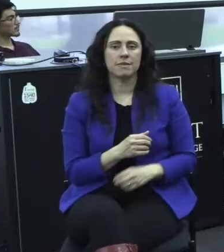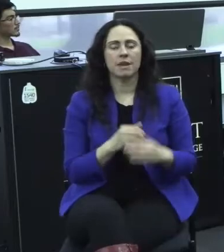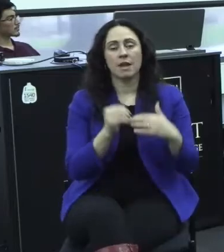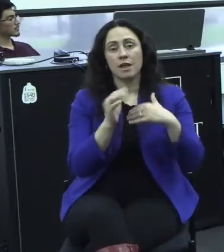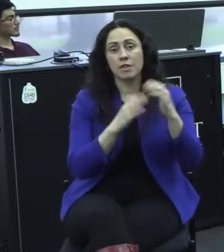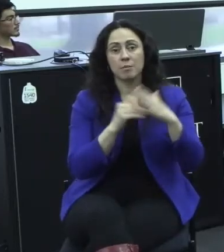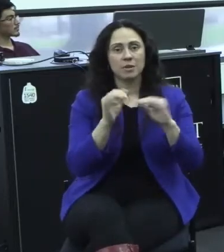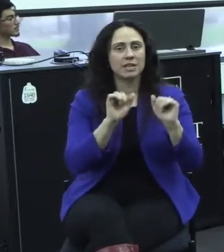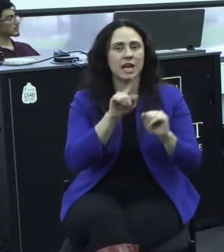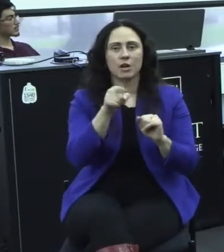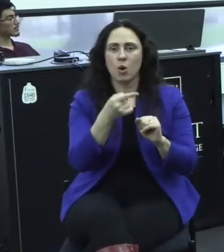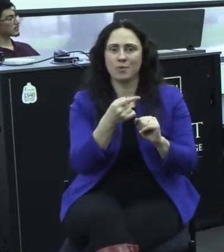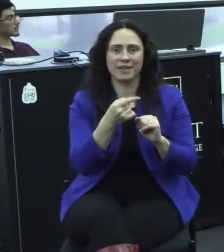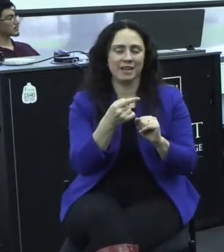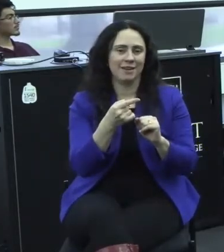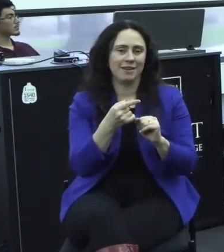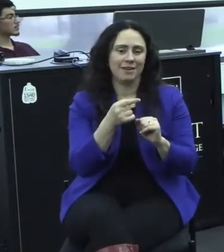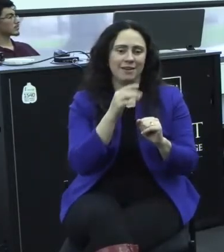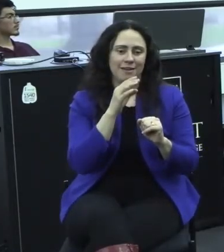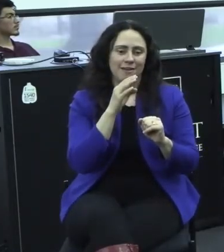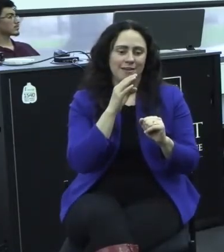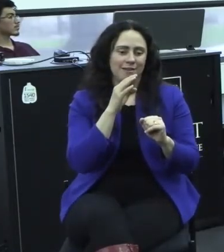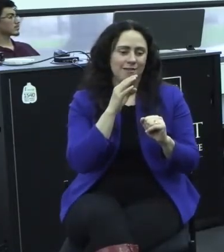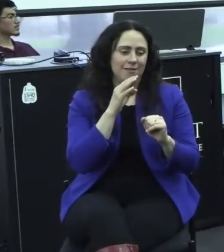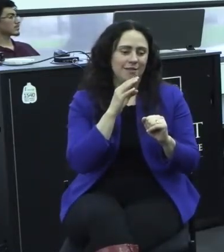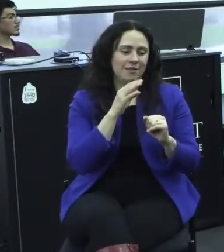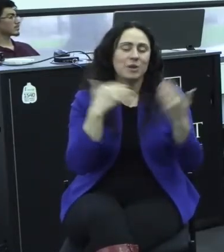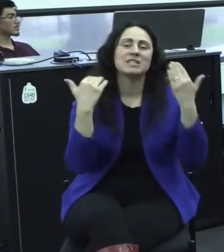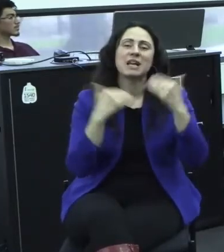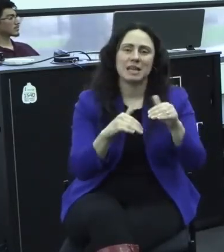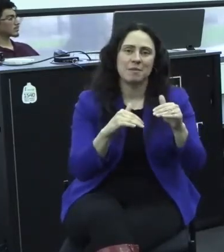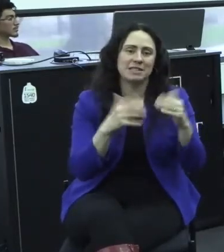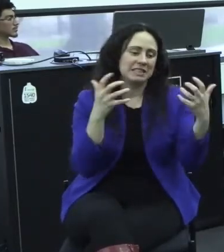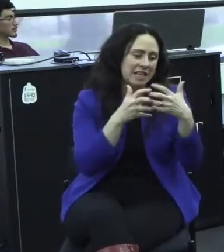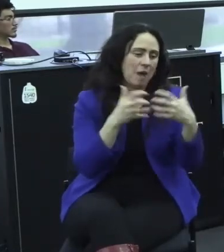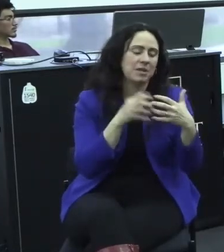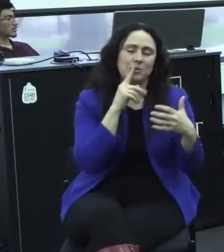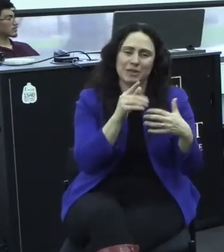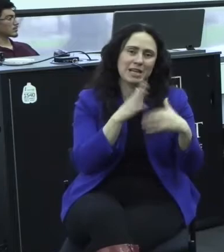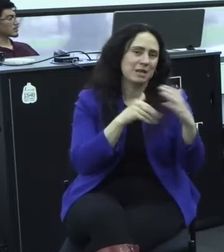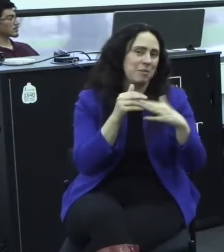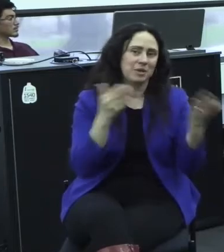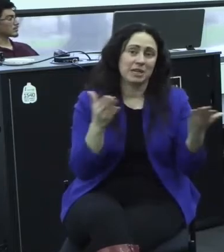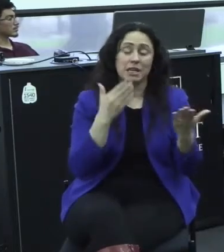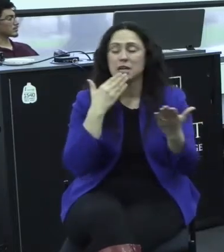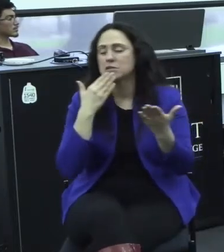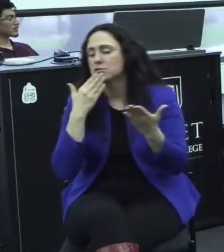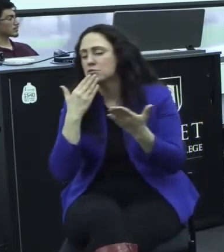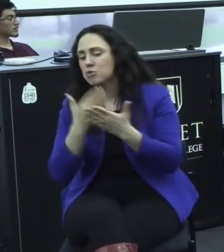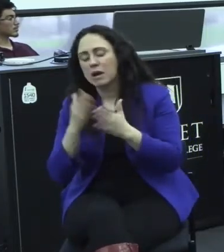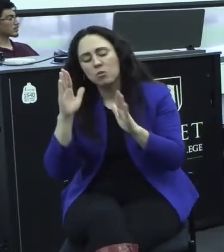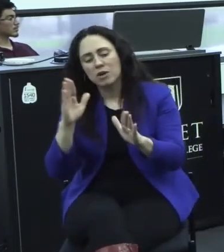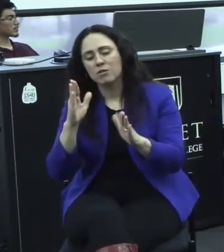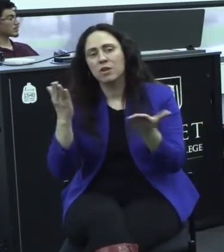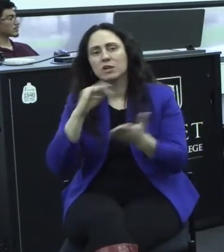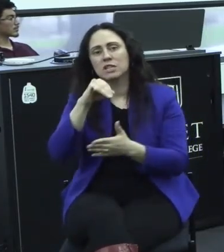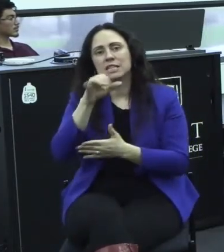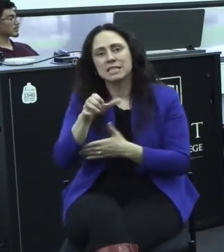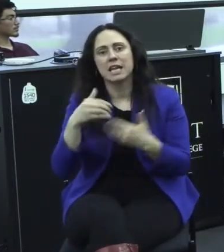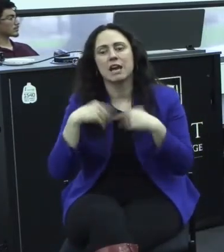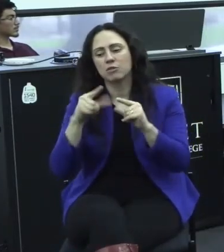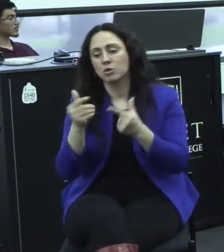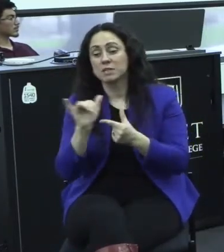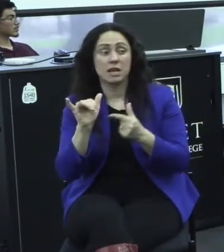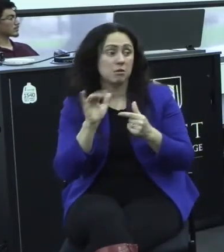buildings can only be so accommodating. And it's great that here at Joliet Junior College, we have groups